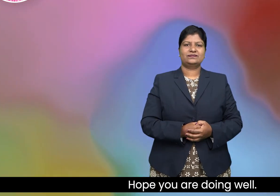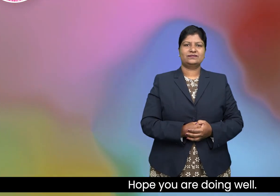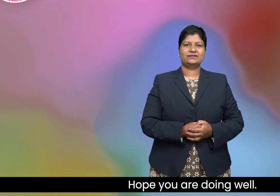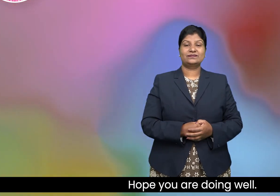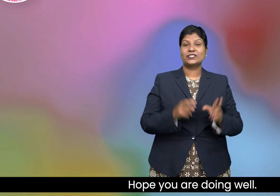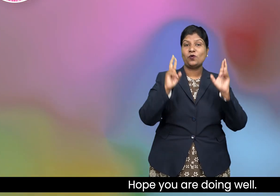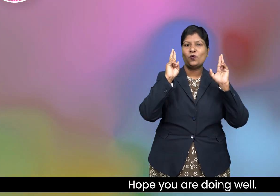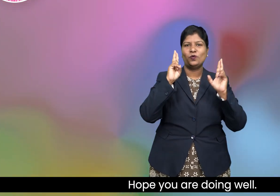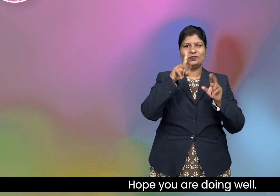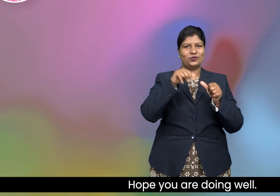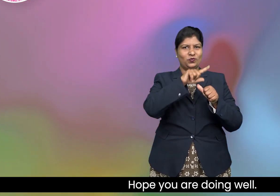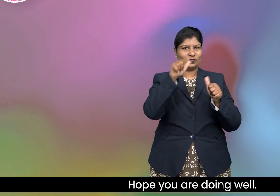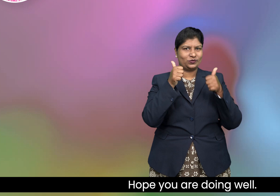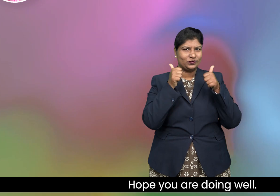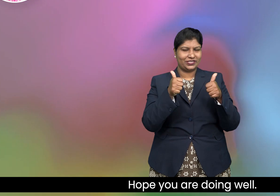Hope you are doing well.